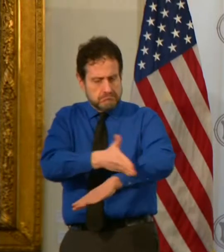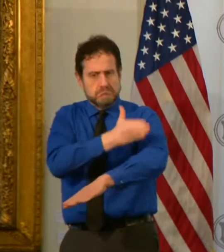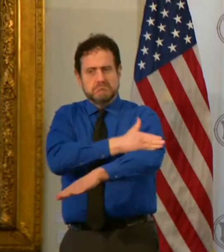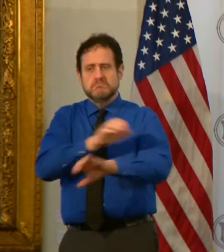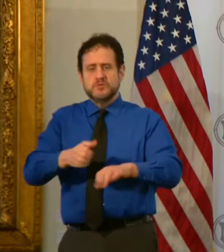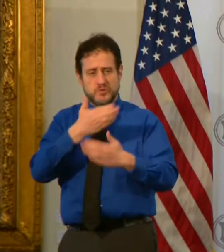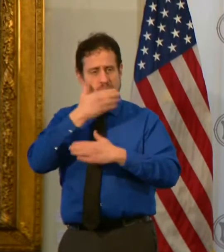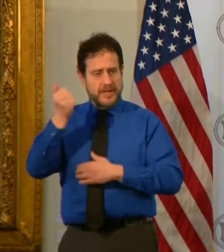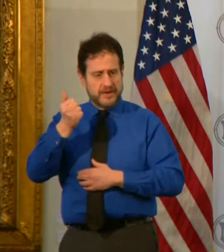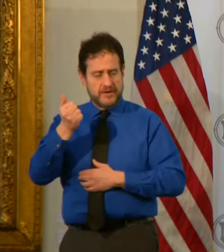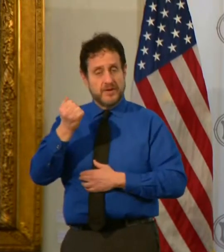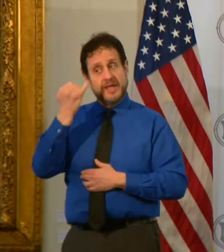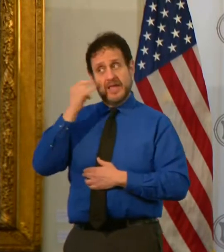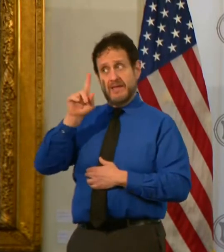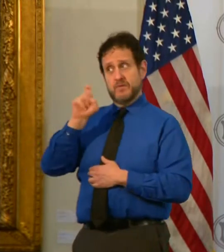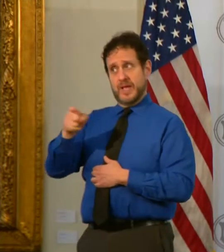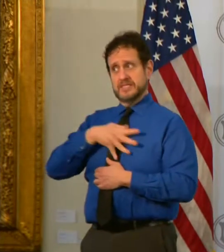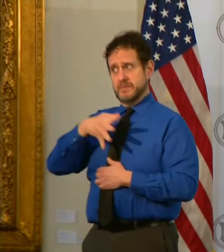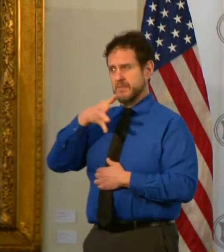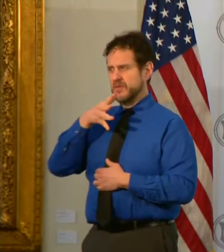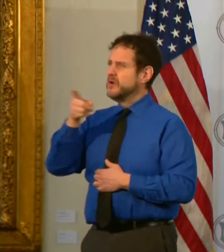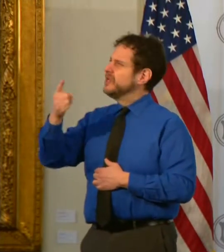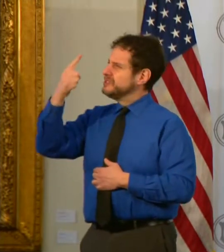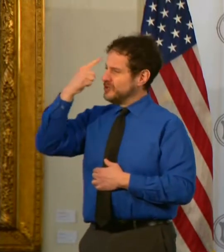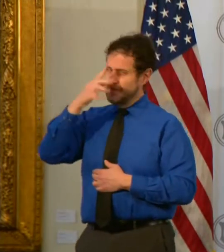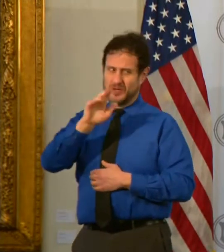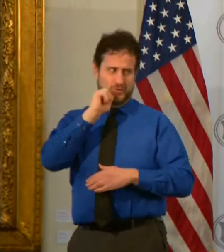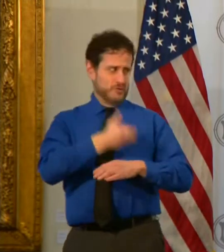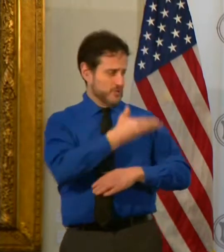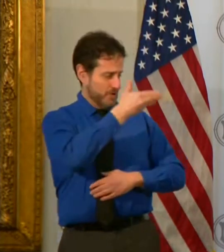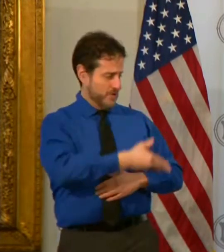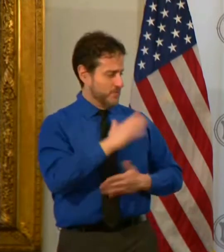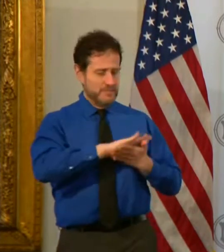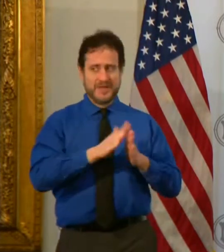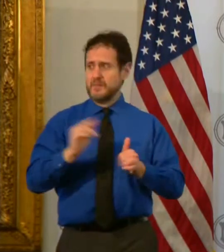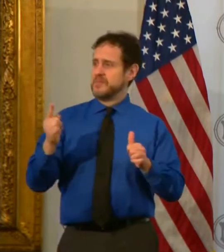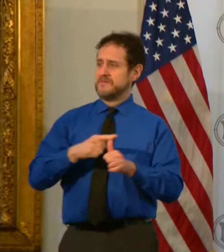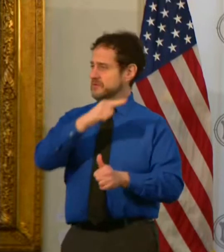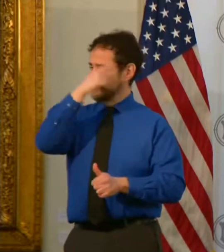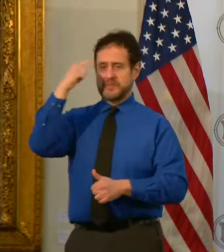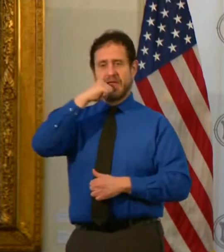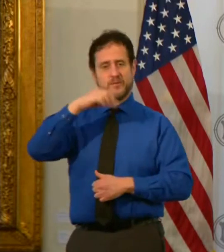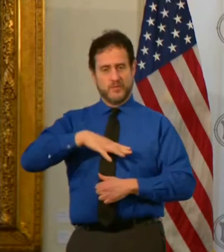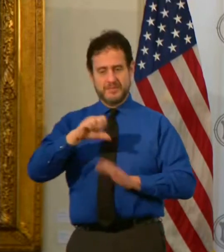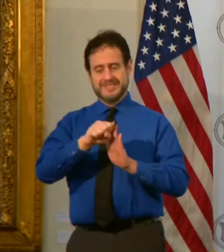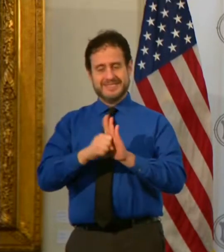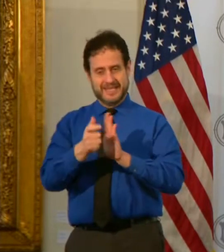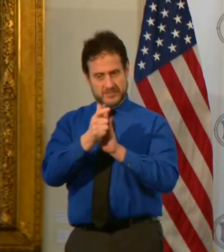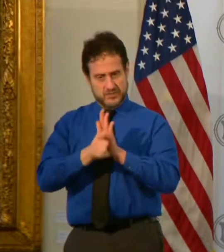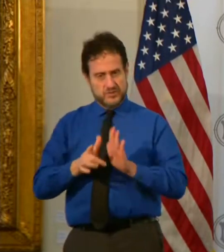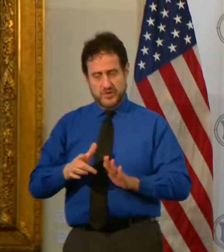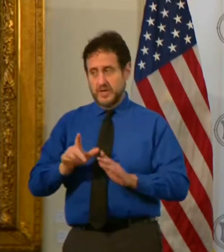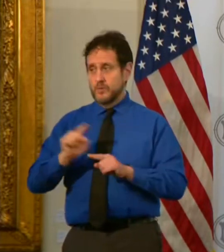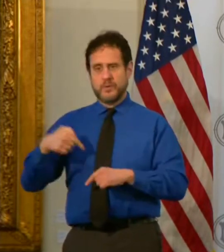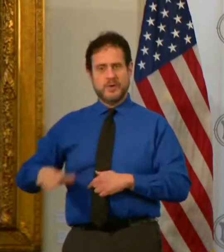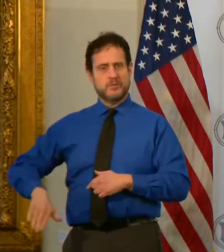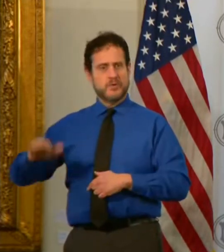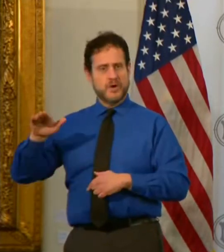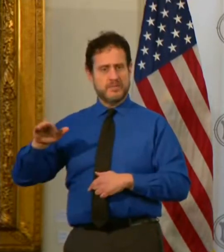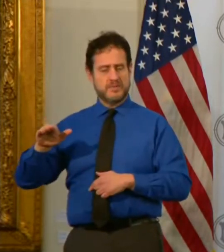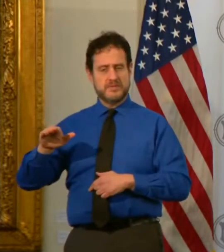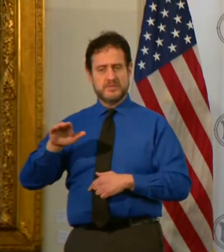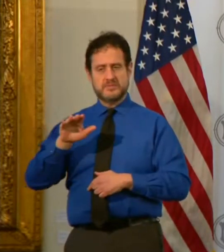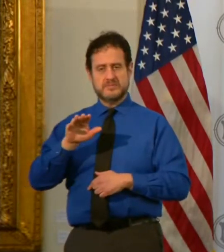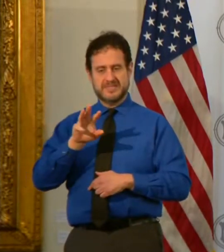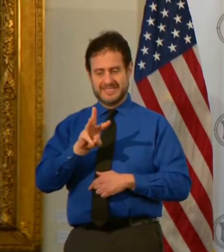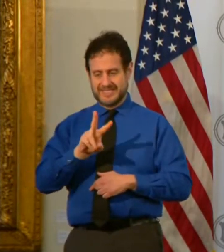have asked my mother if she would have thought that her daughter would be the first black woman state's attorney living at 624 West Division, she would not have believed